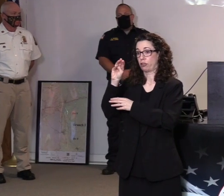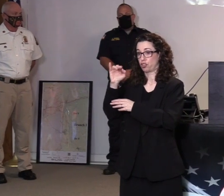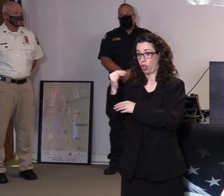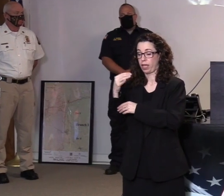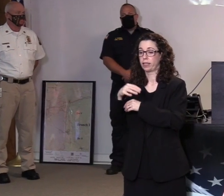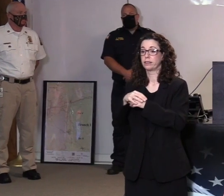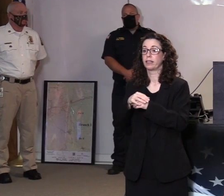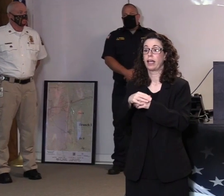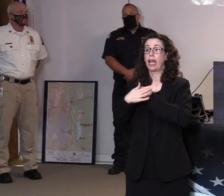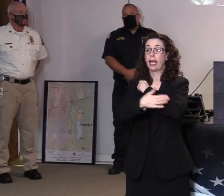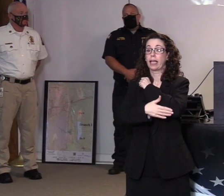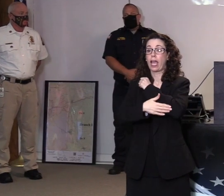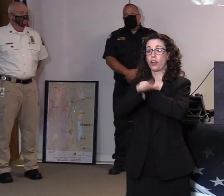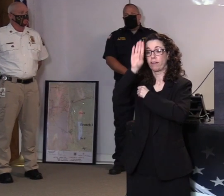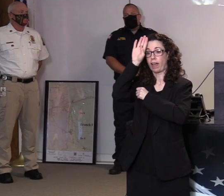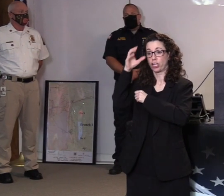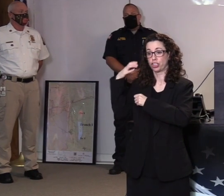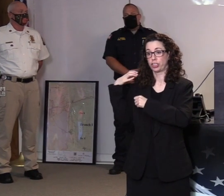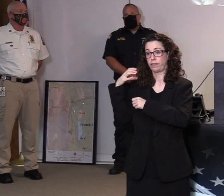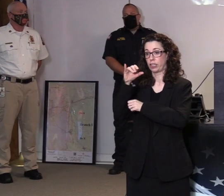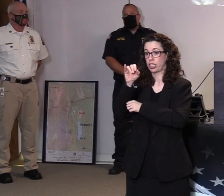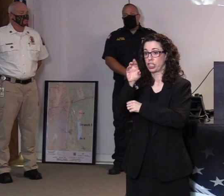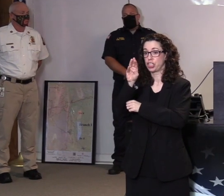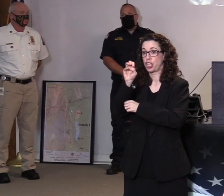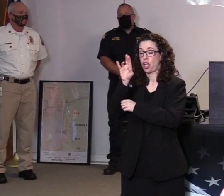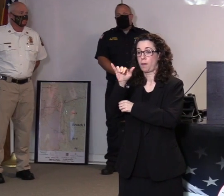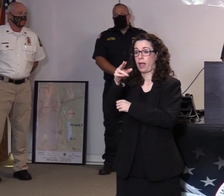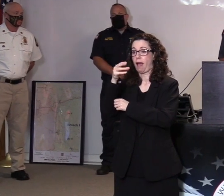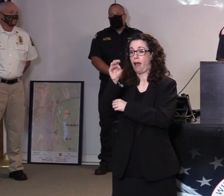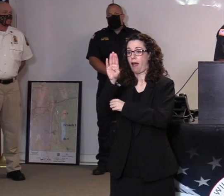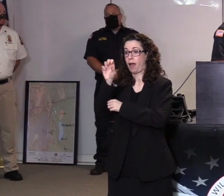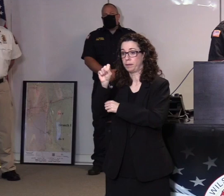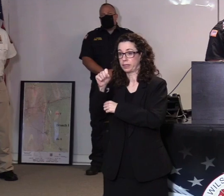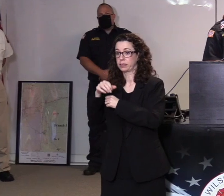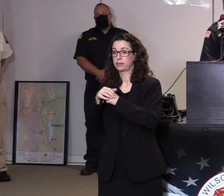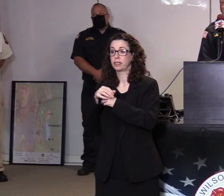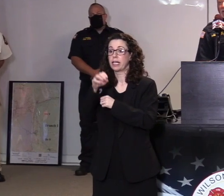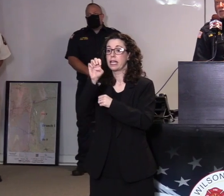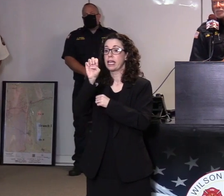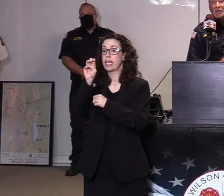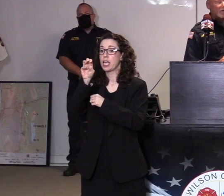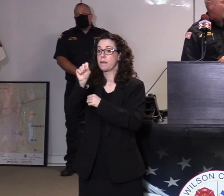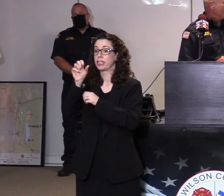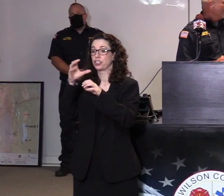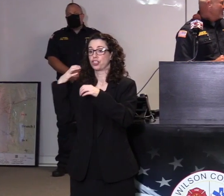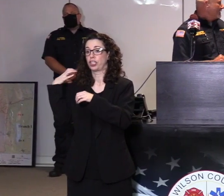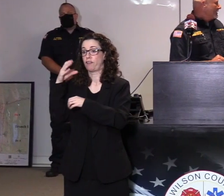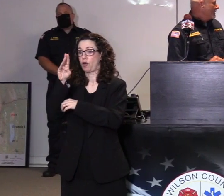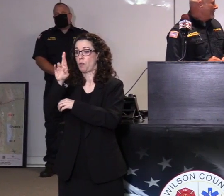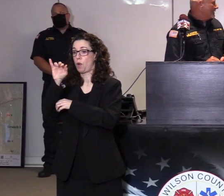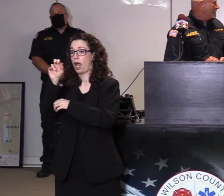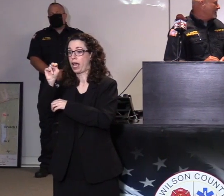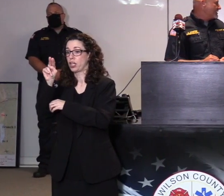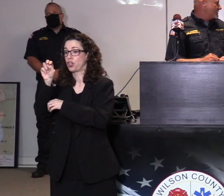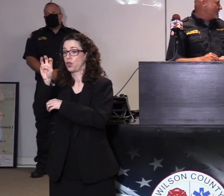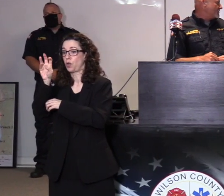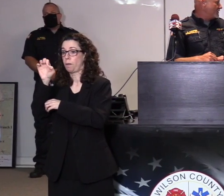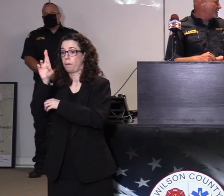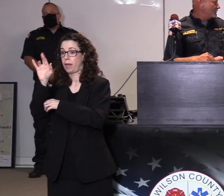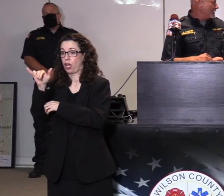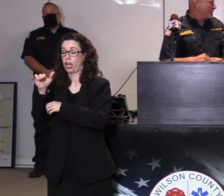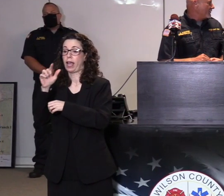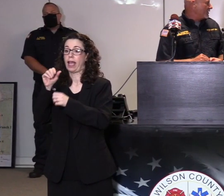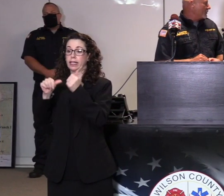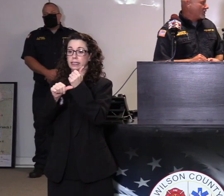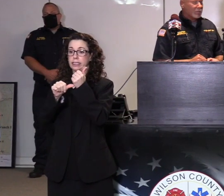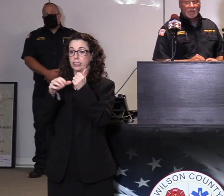County Fire Chief Jeremy Hobbs, EMS Chief Brian Newberry, and Assistant